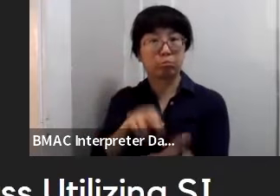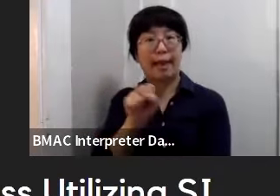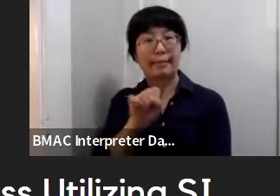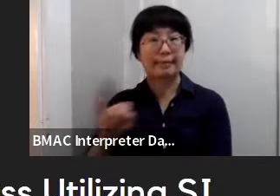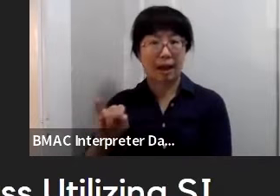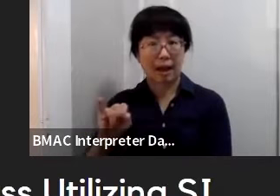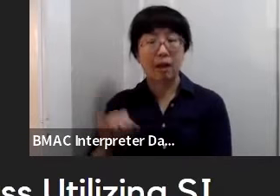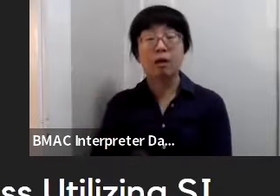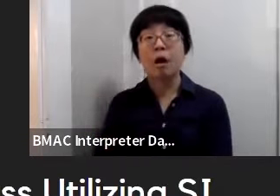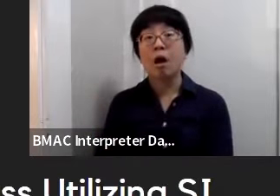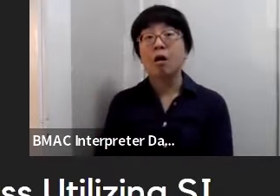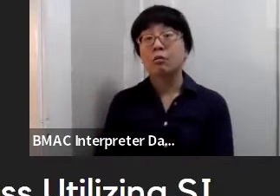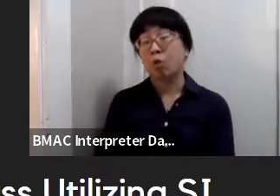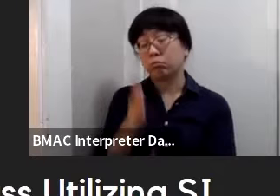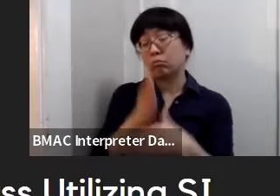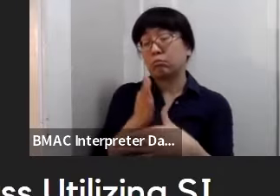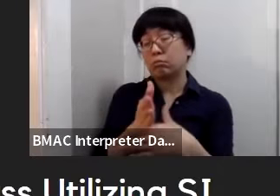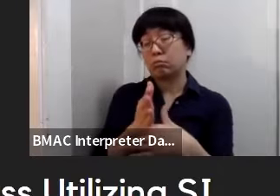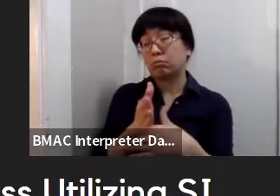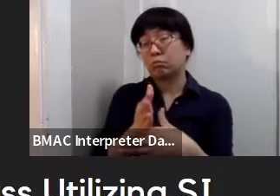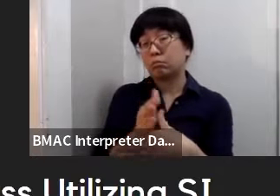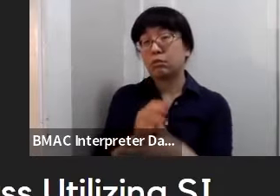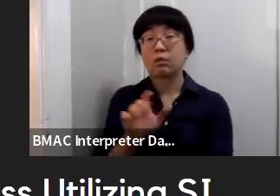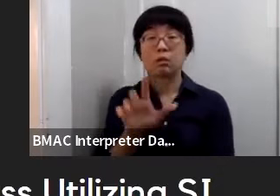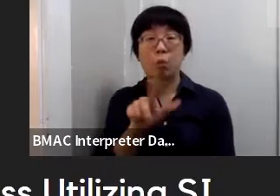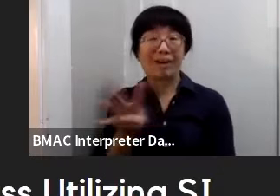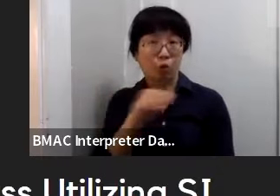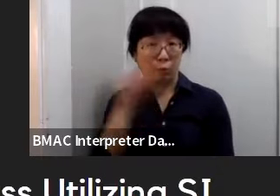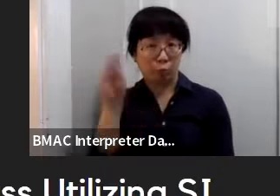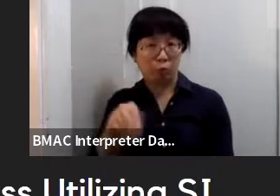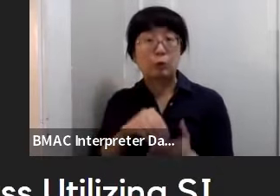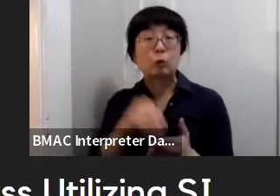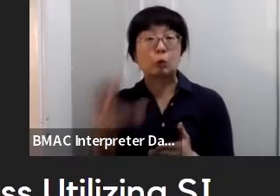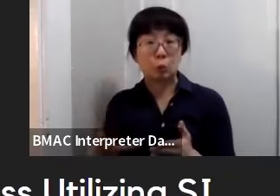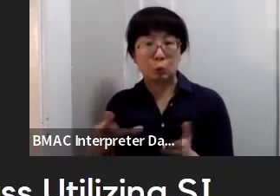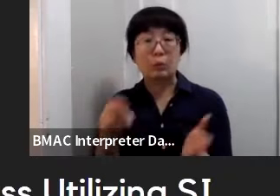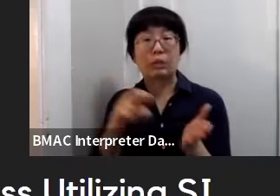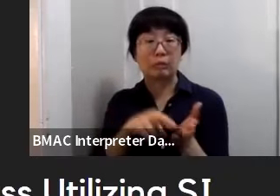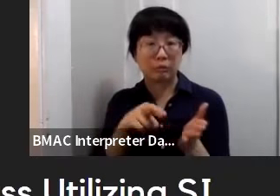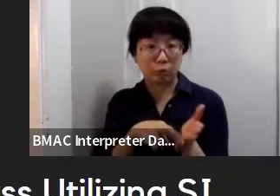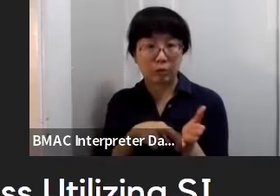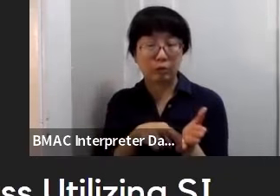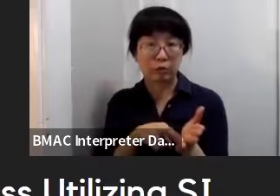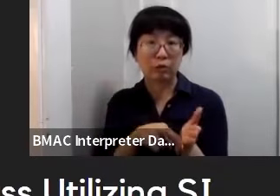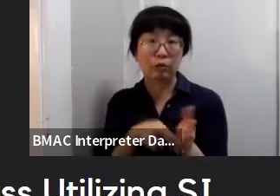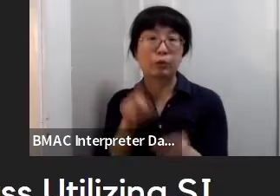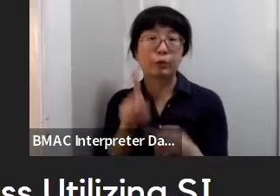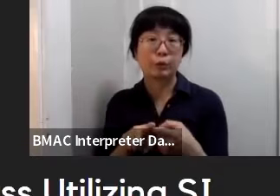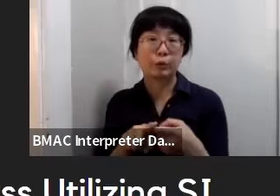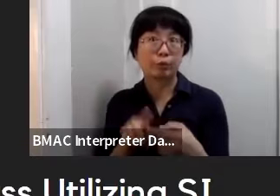the 2 years, we had an average of about 24% of students who enrolled from the target lecture, but also into the